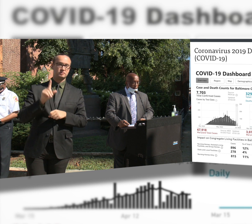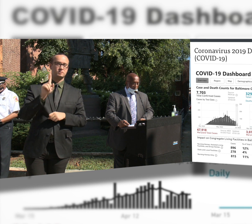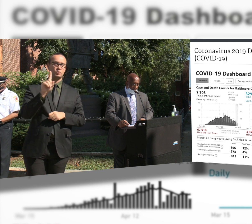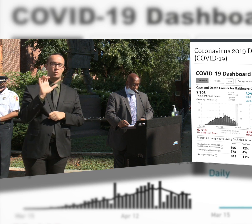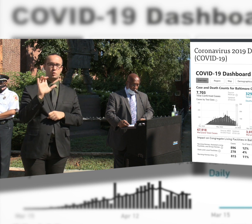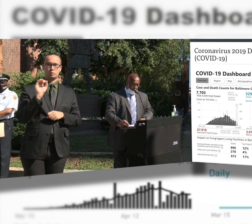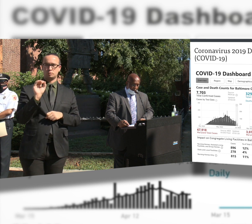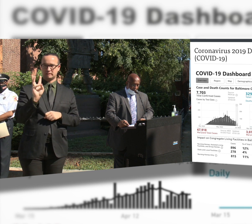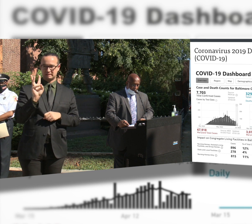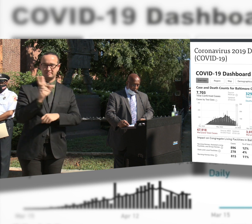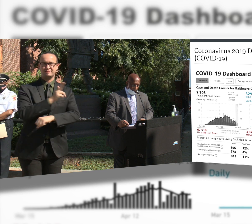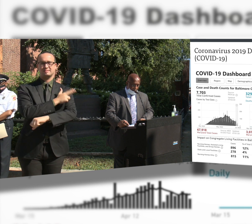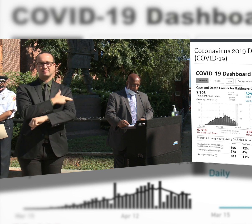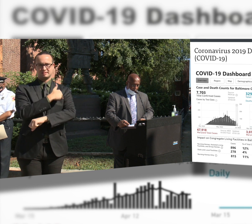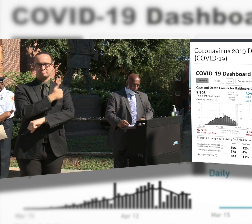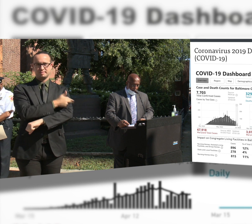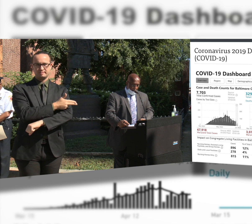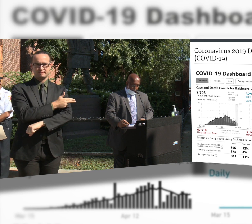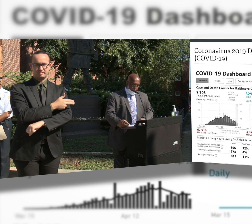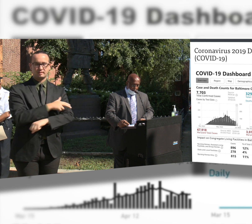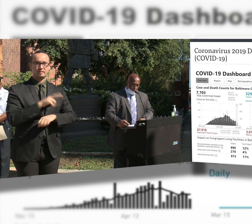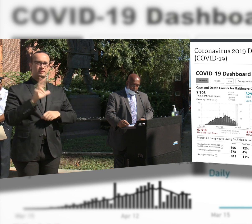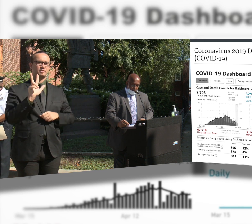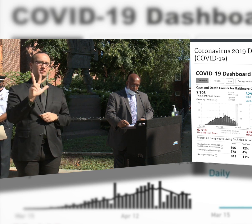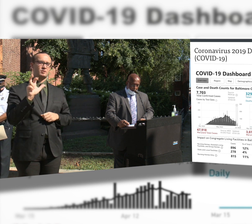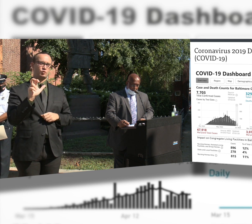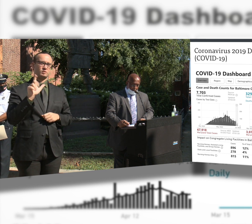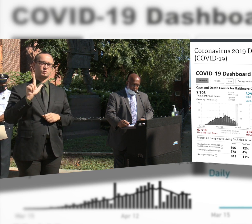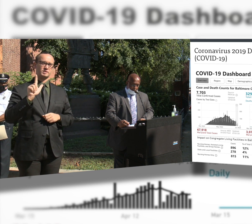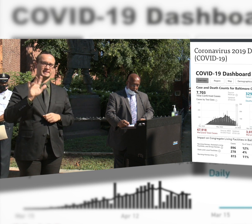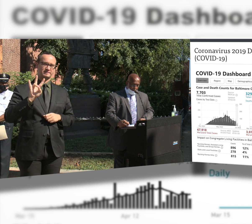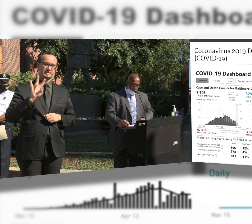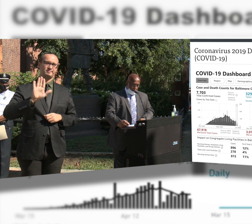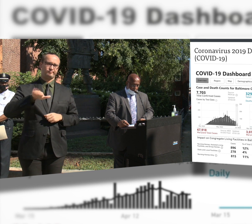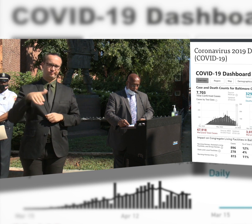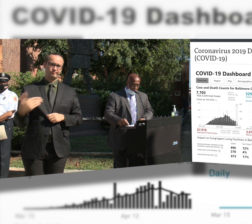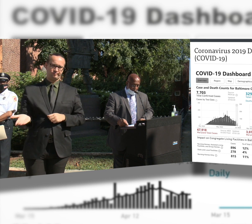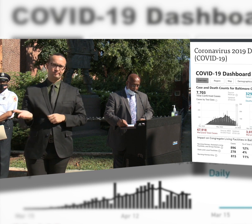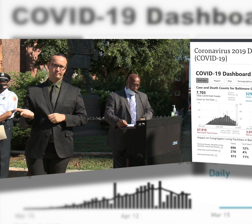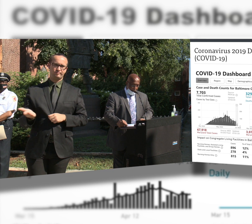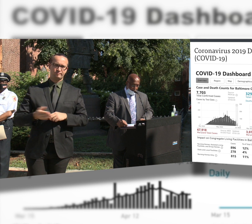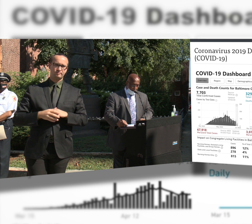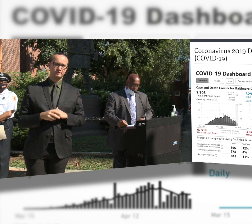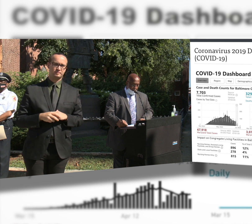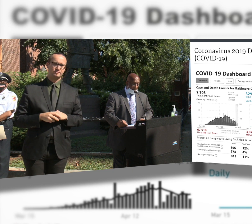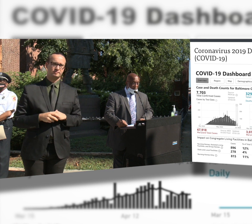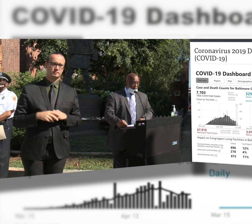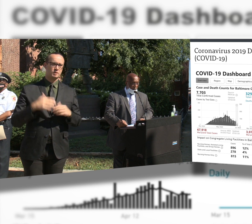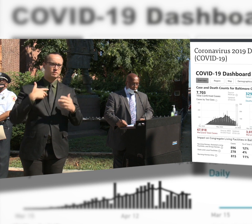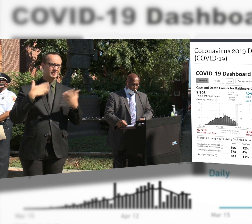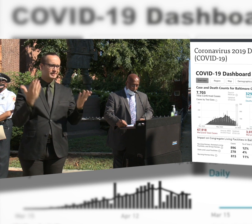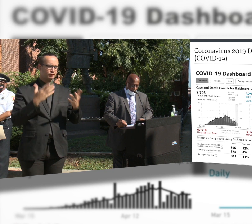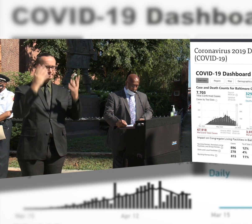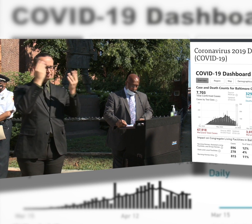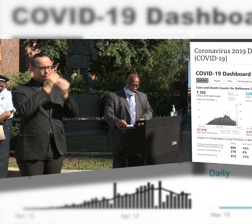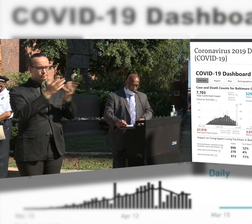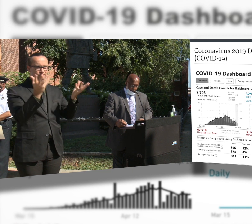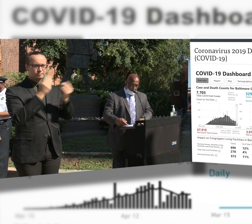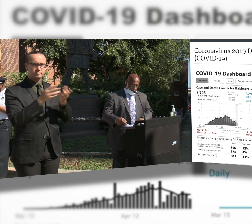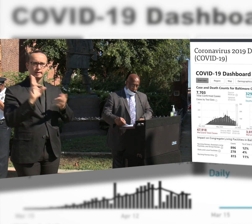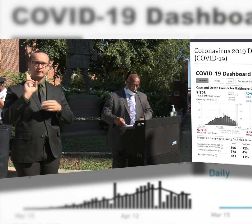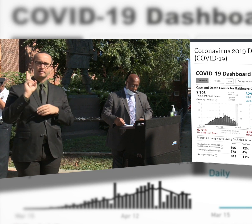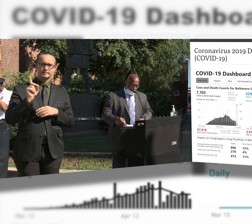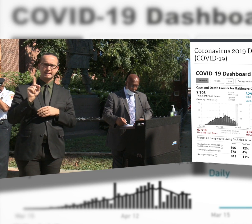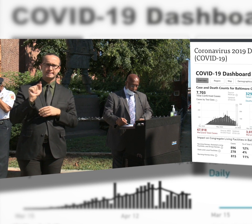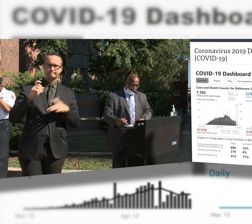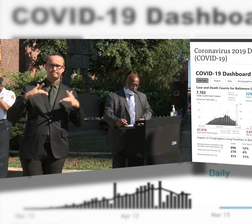and 327 deaths. I'm up here to ensure our residents have the most up-to-date and accurate information so they in turn can